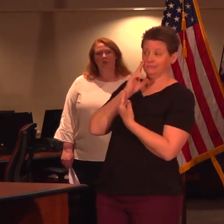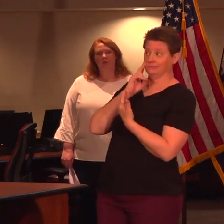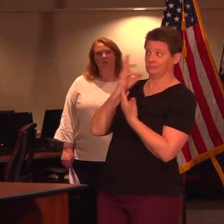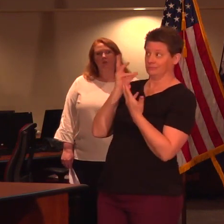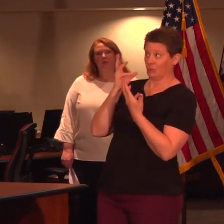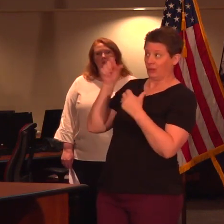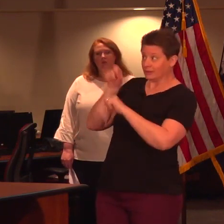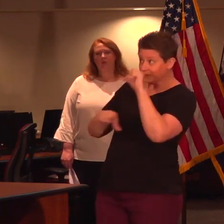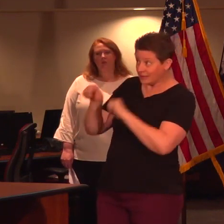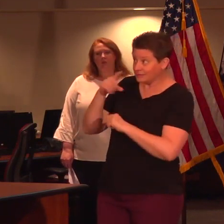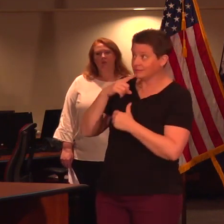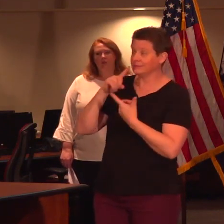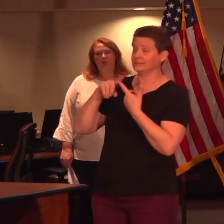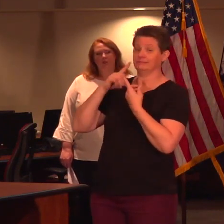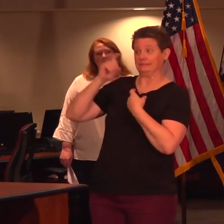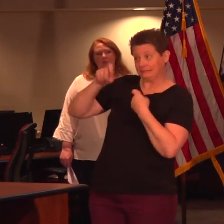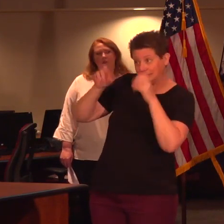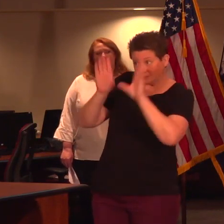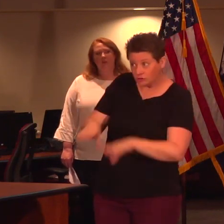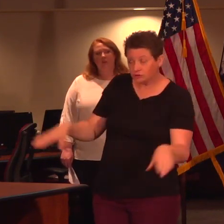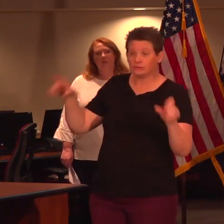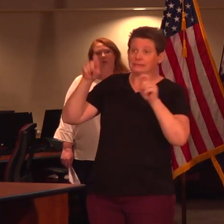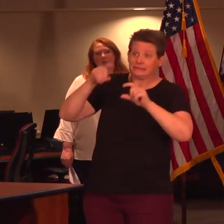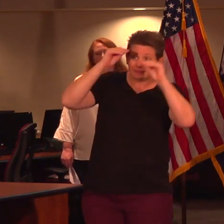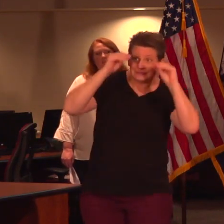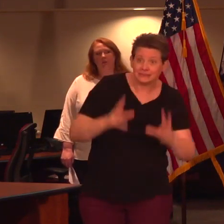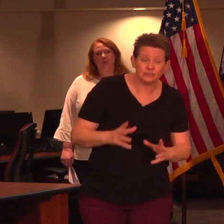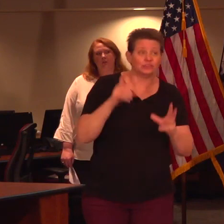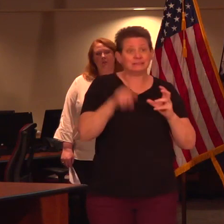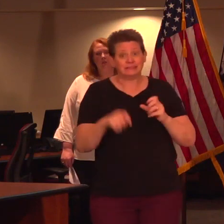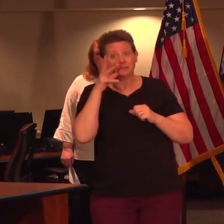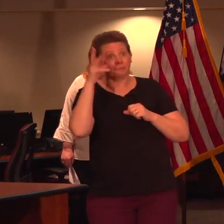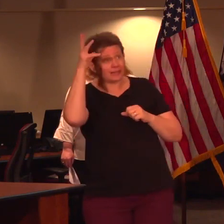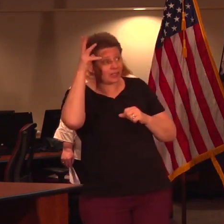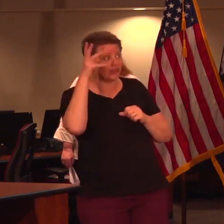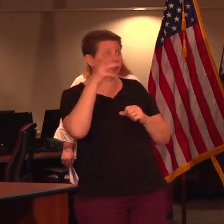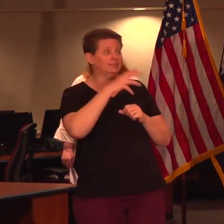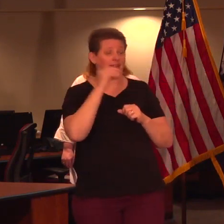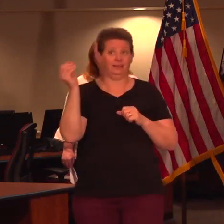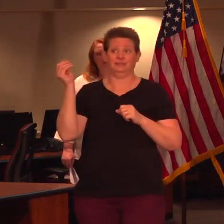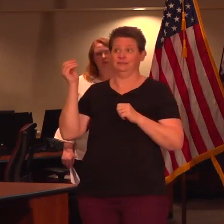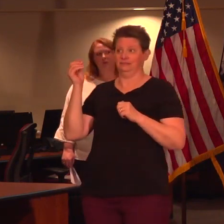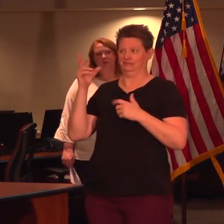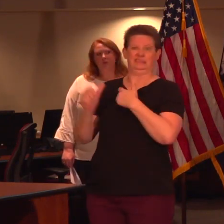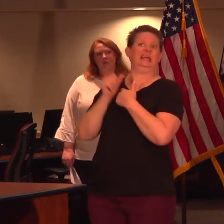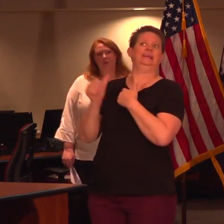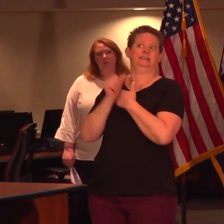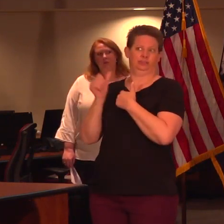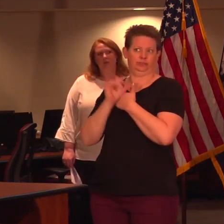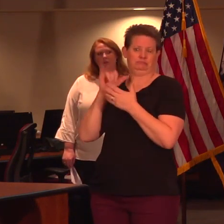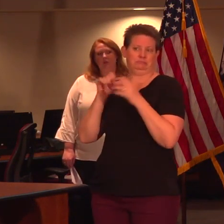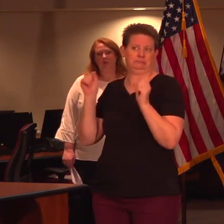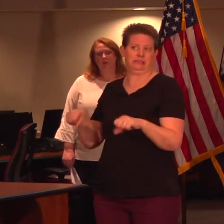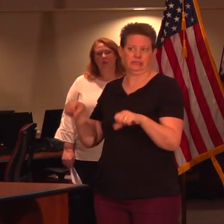what the science says, and also the needs of the children, the needs of the teachers, the needs of the parents, and the danger that